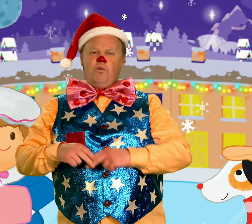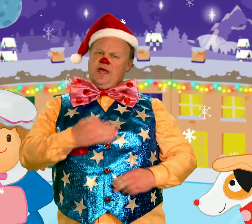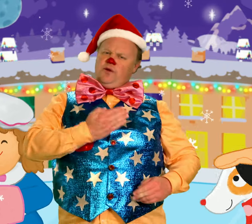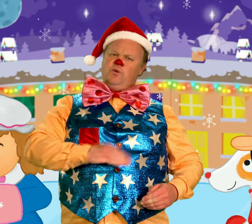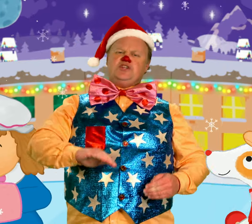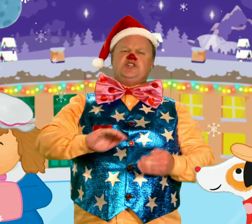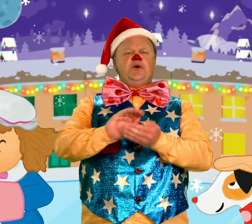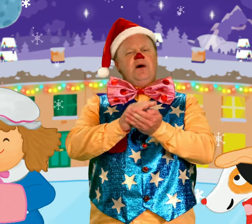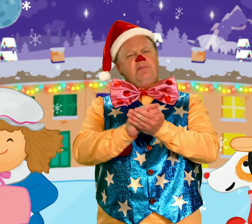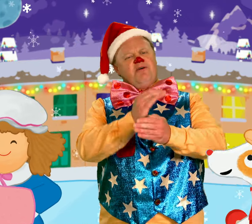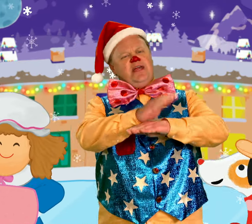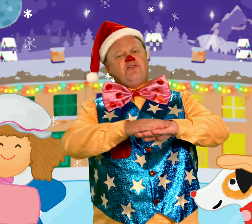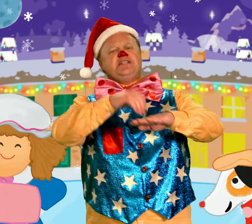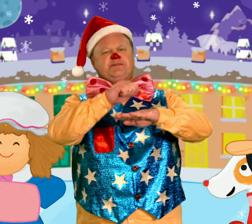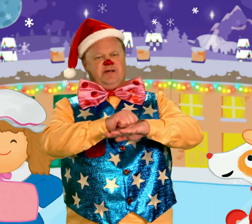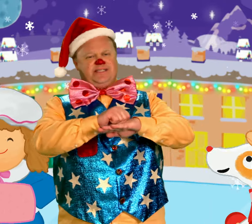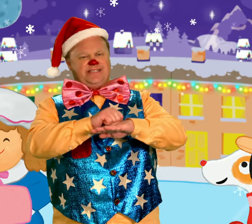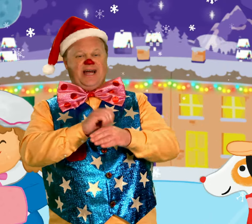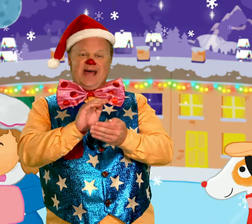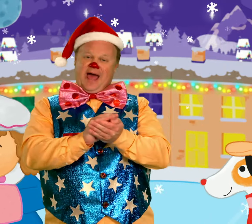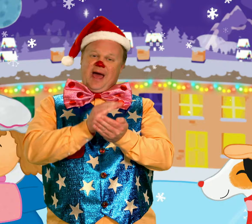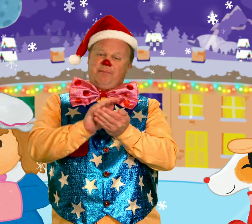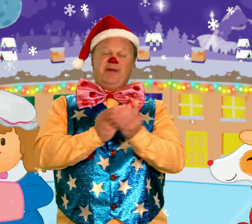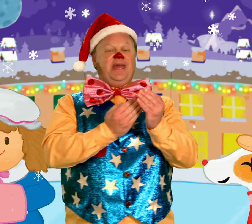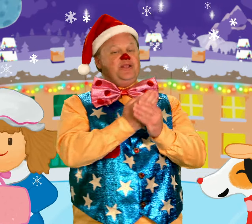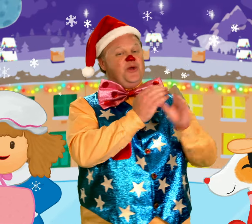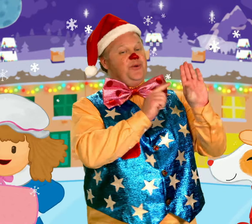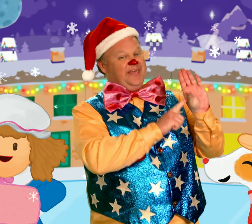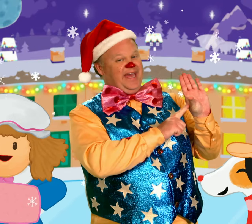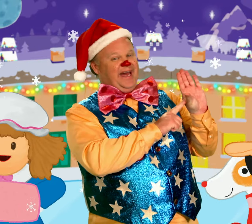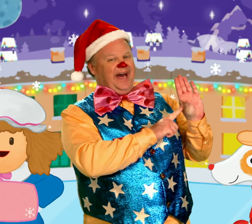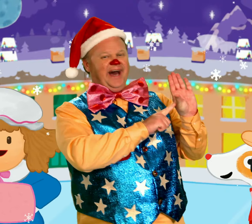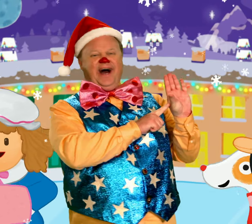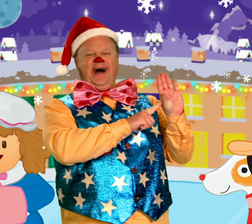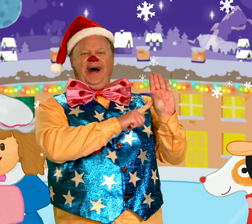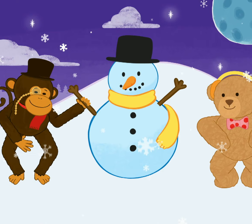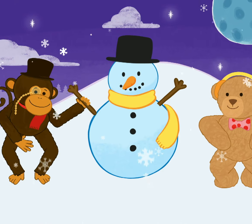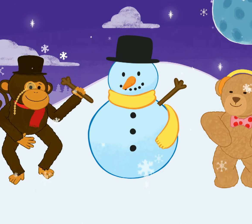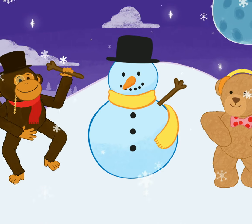We wish you a Merry Christmas and a Happy New Year.